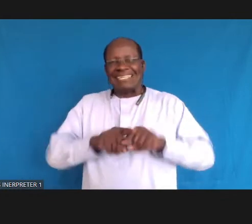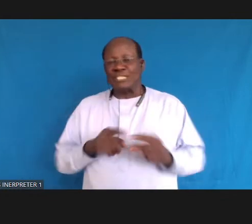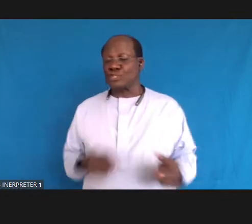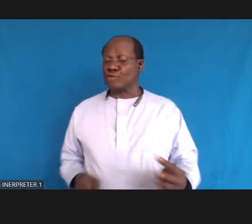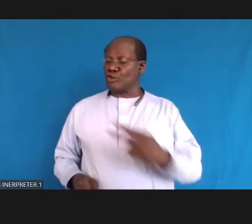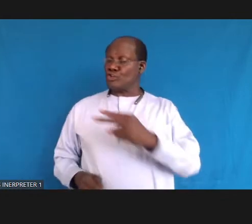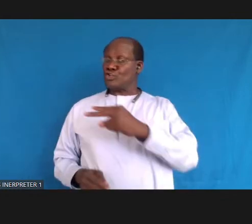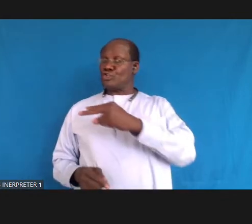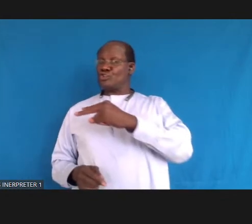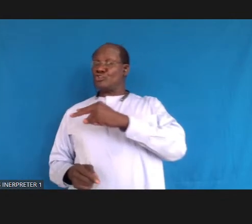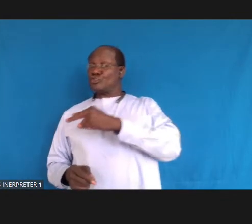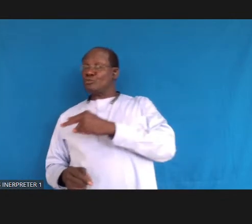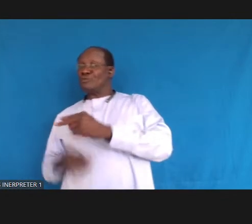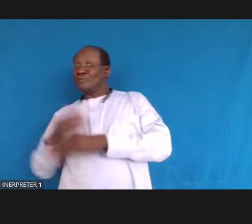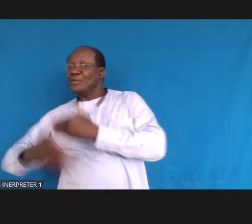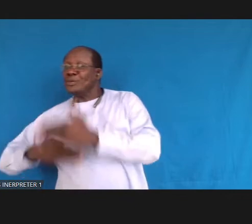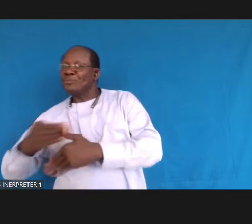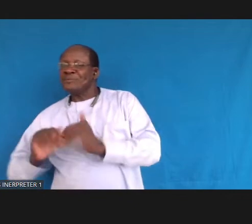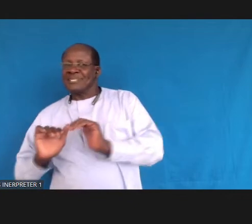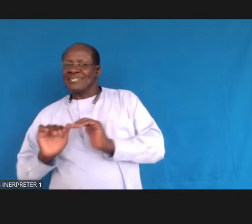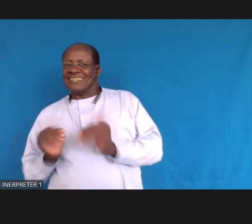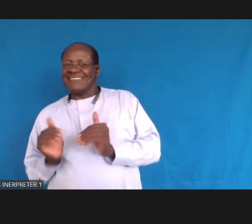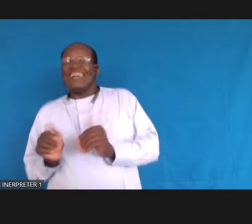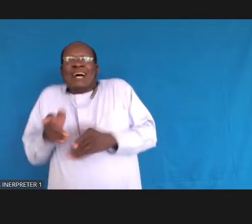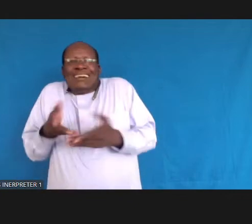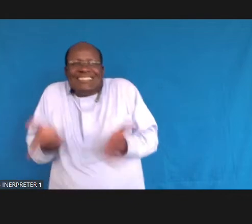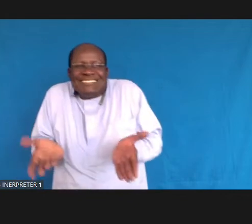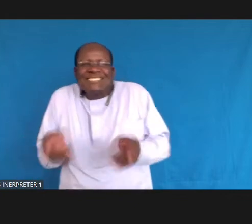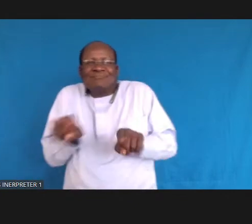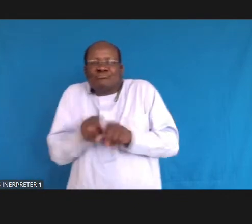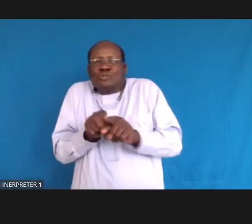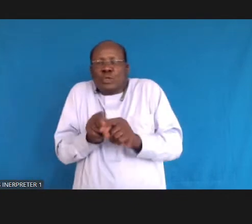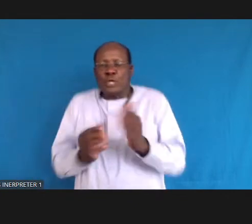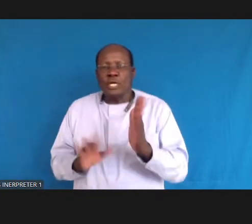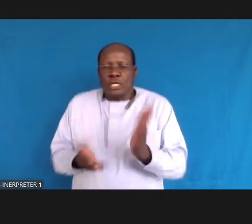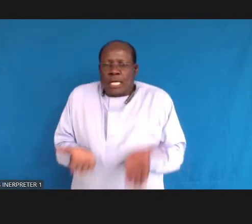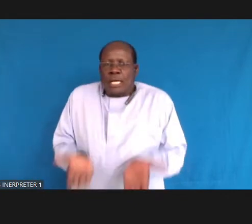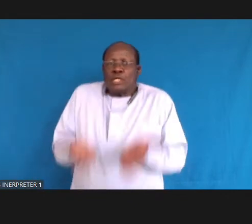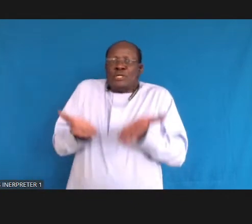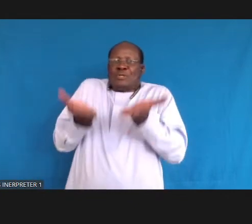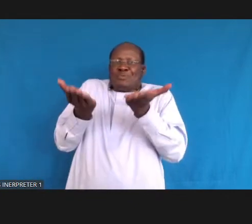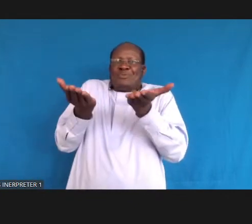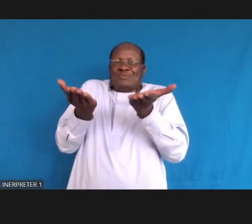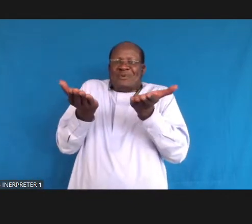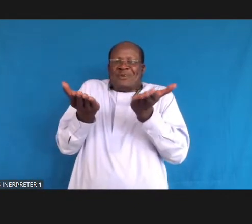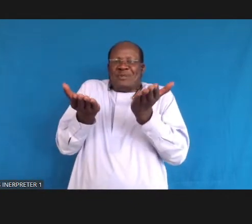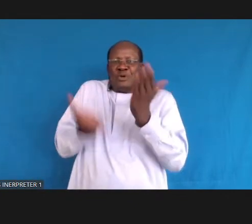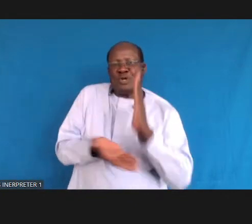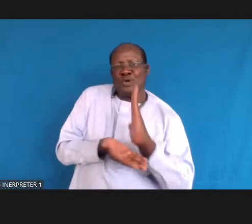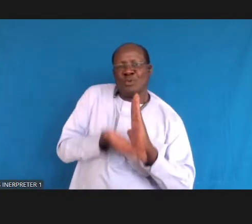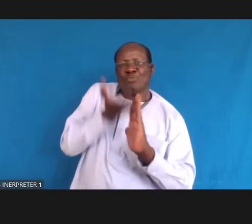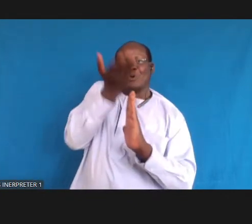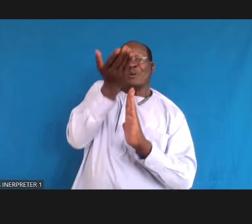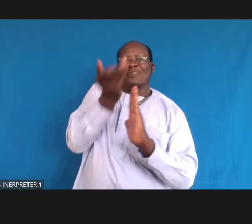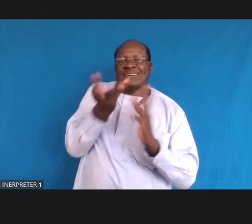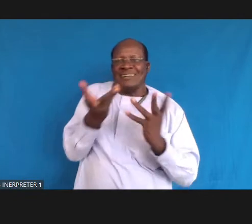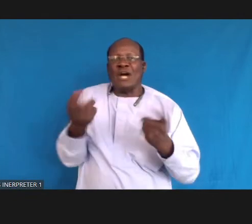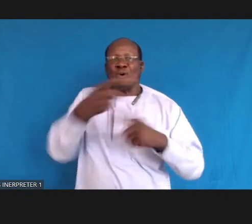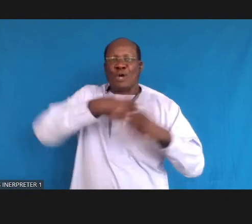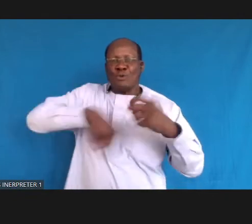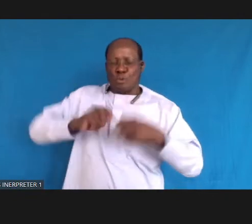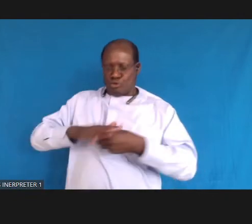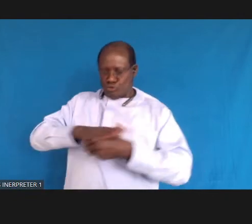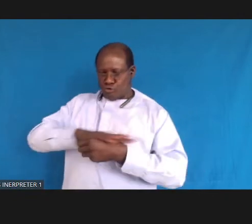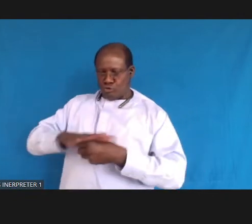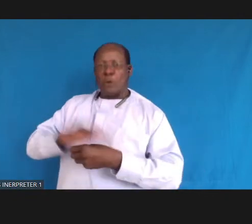review process, and what improvements need to be made to make sure we have a meaningful participation of grassroots.